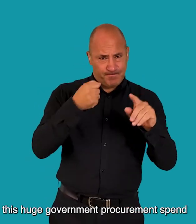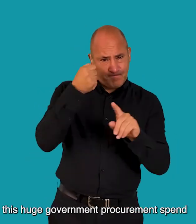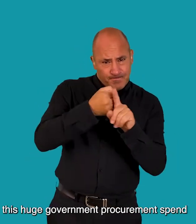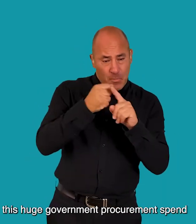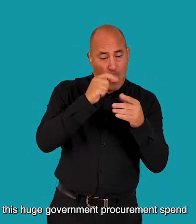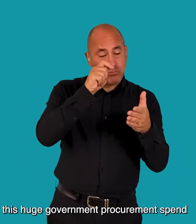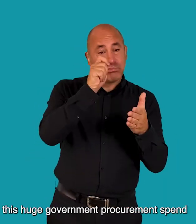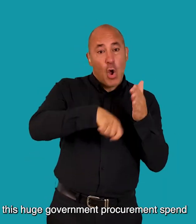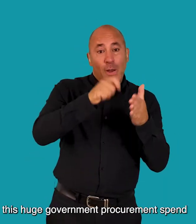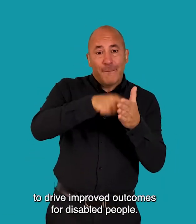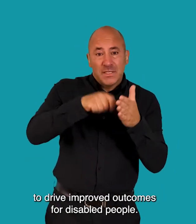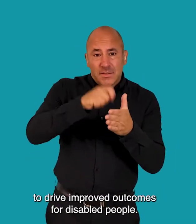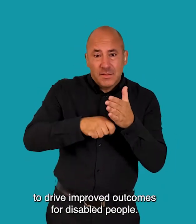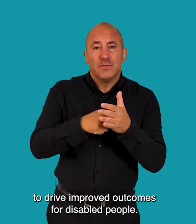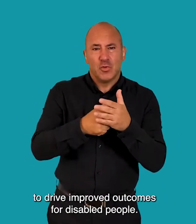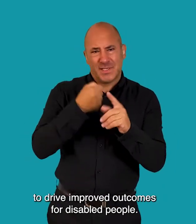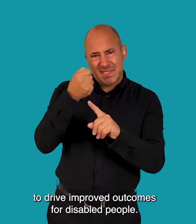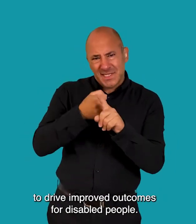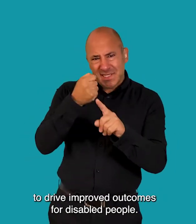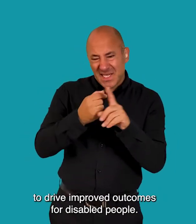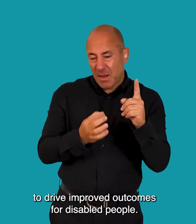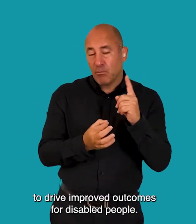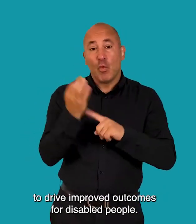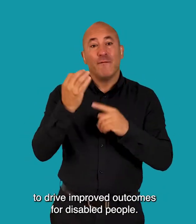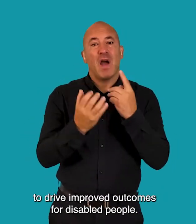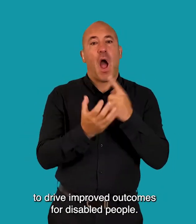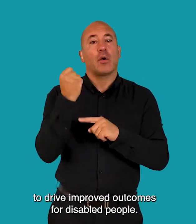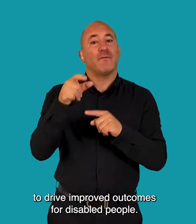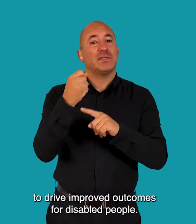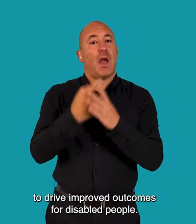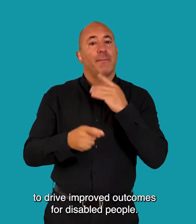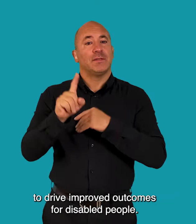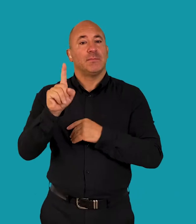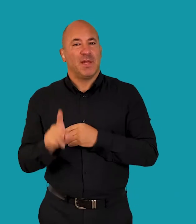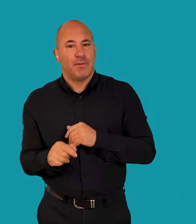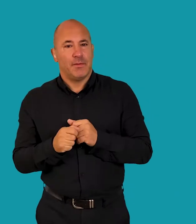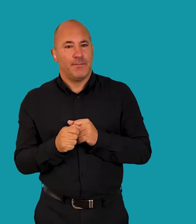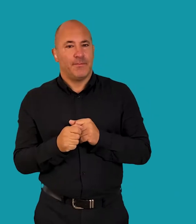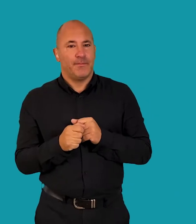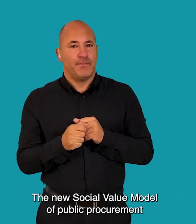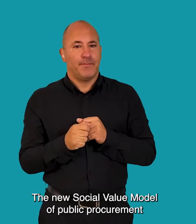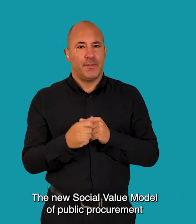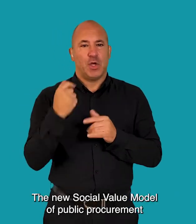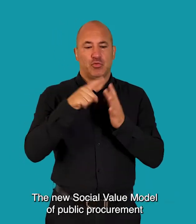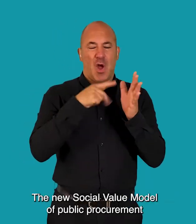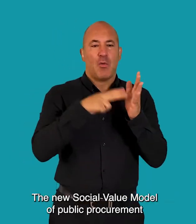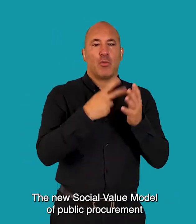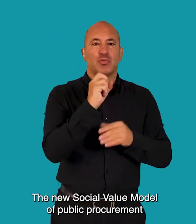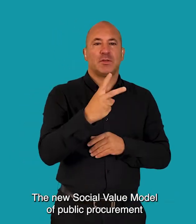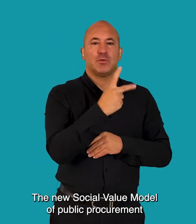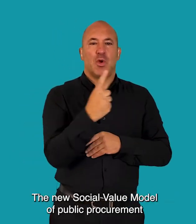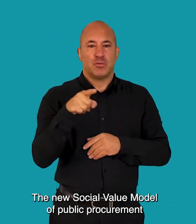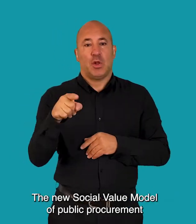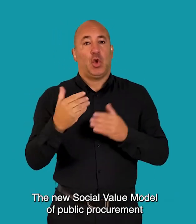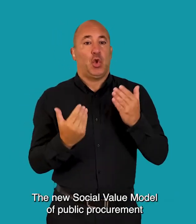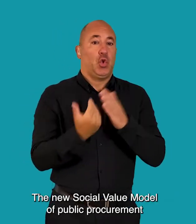procurement spend to drive improved outcomes for disabled people. The new social value model of